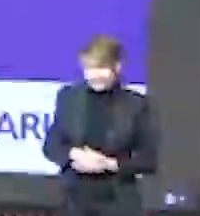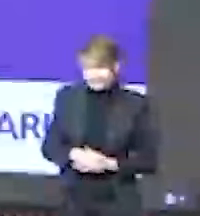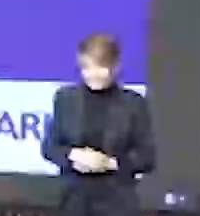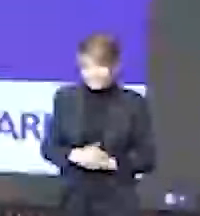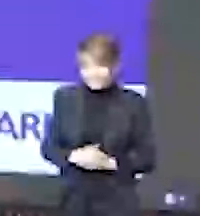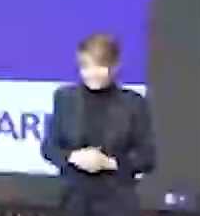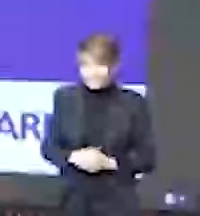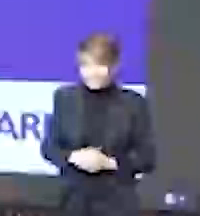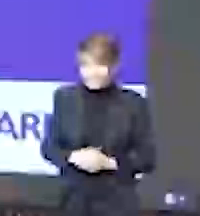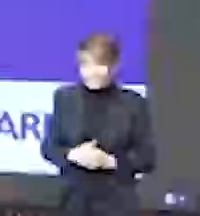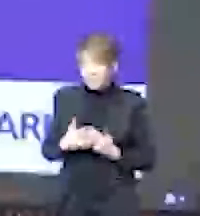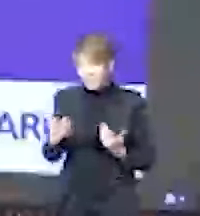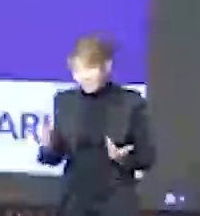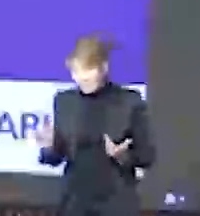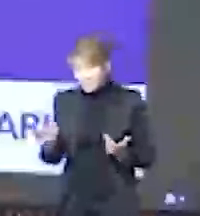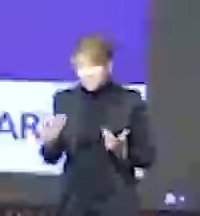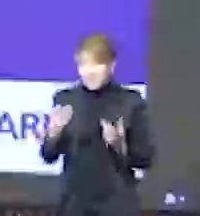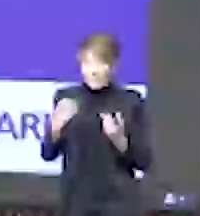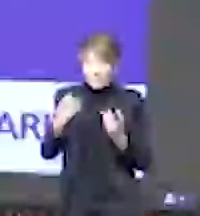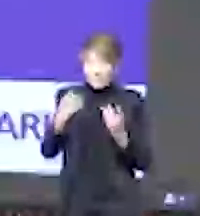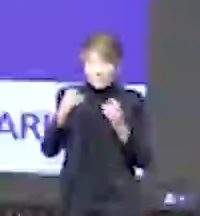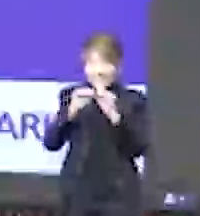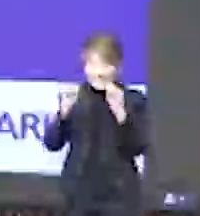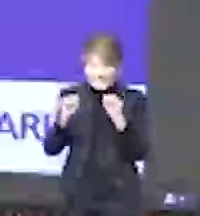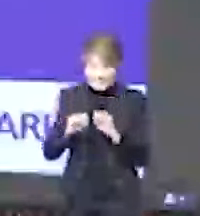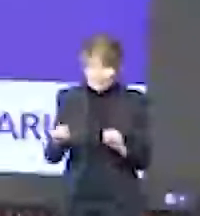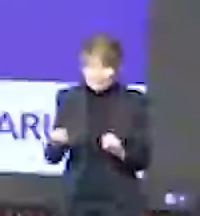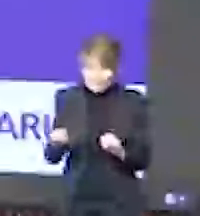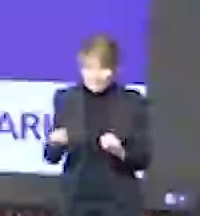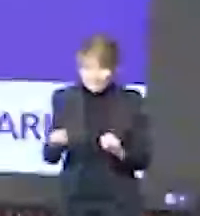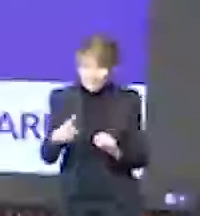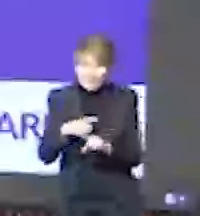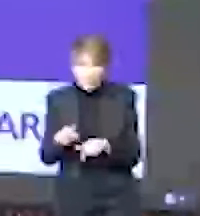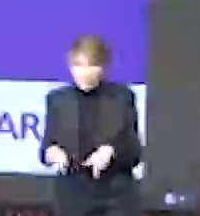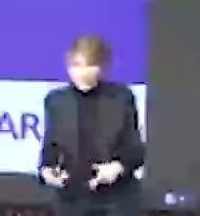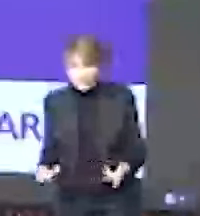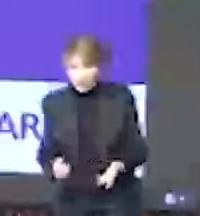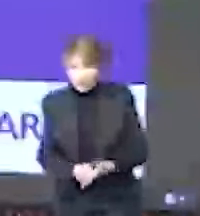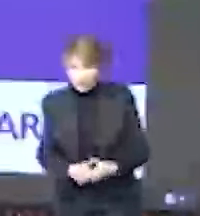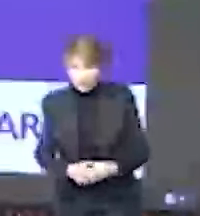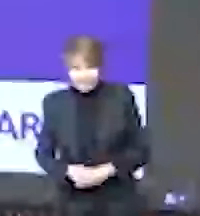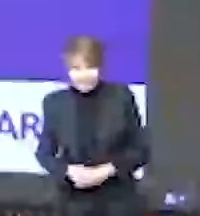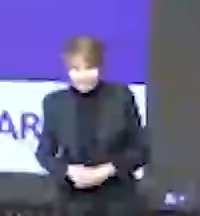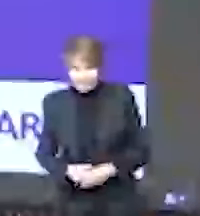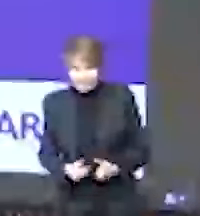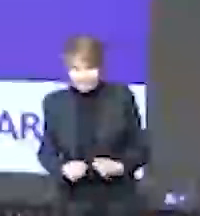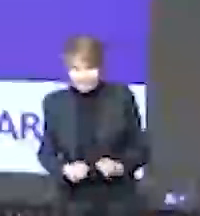not. Well, the system, like, that's why you're here, right? These are the